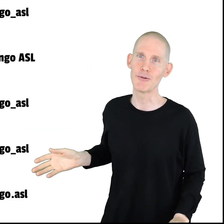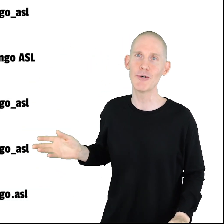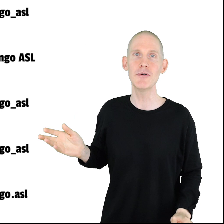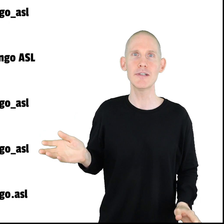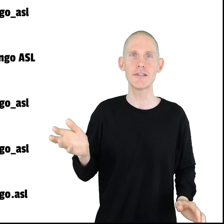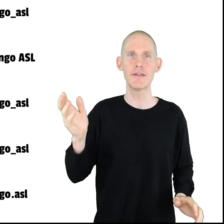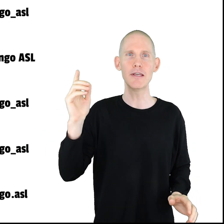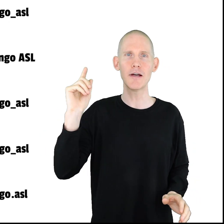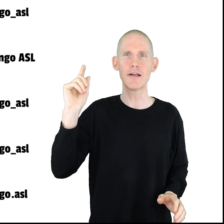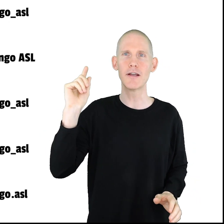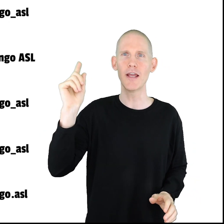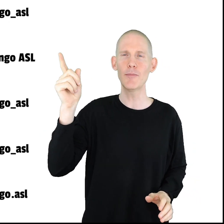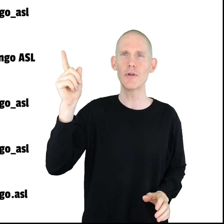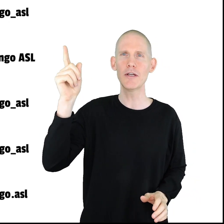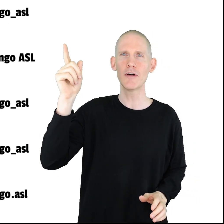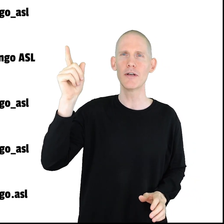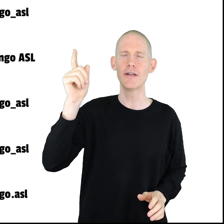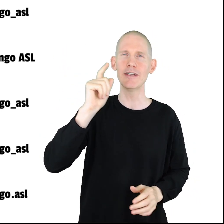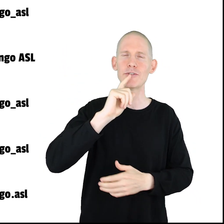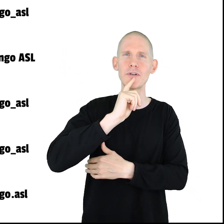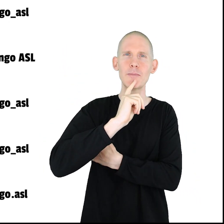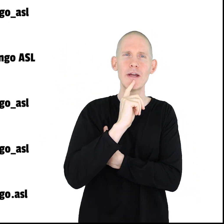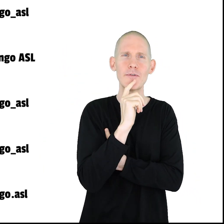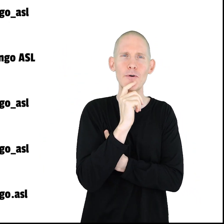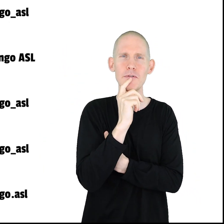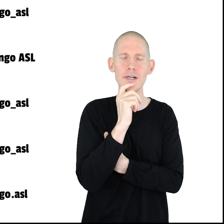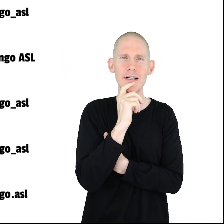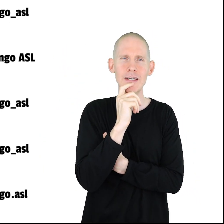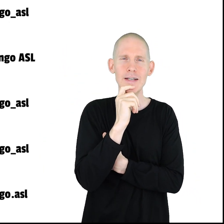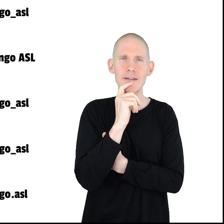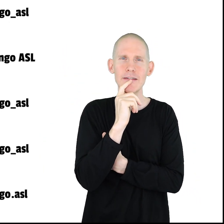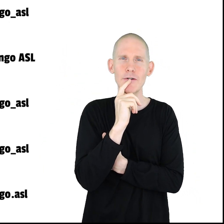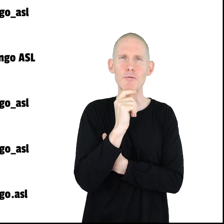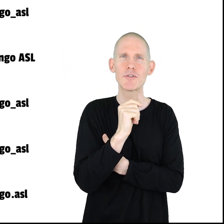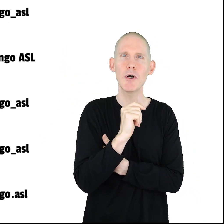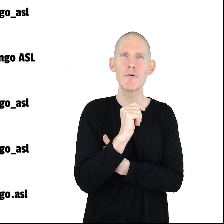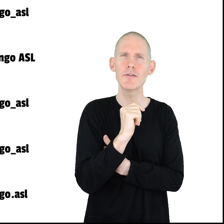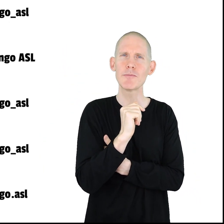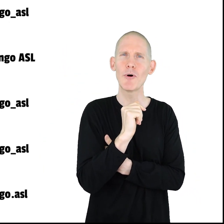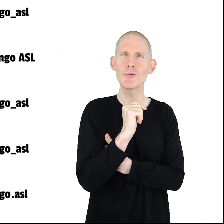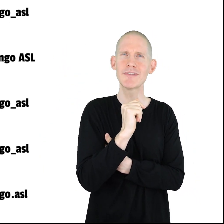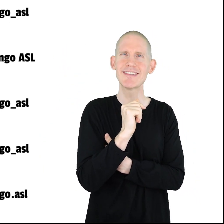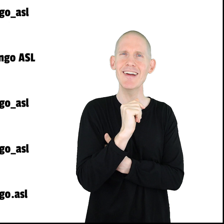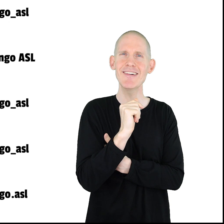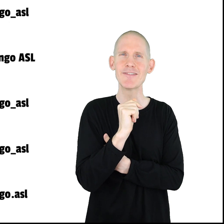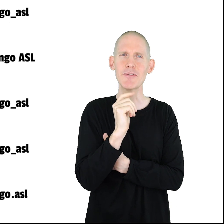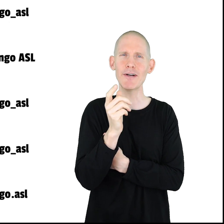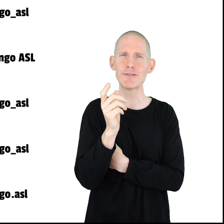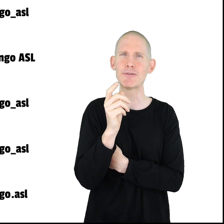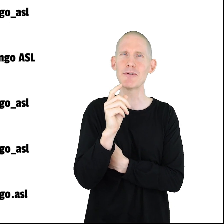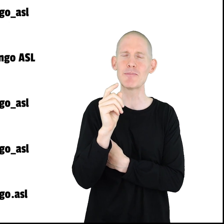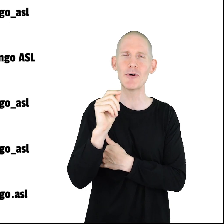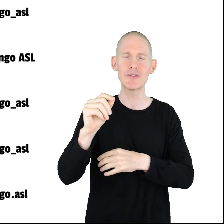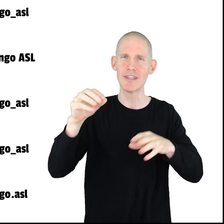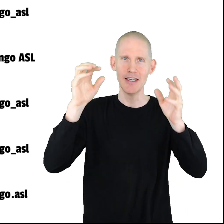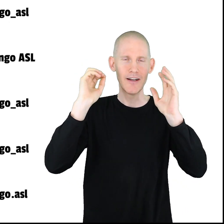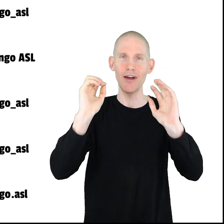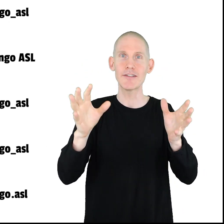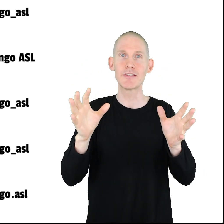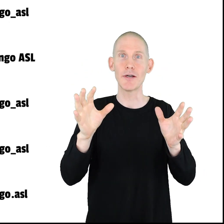go nuts. think on AbleLingo on Instagram, I have over, over 1,200 posts now. 1,200 posts. Lots of stuff.